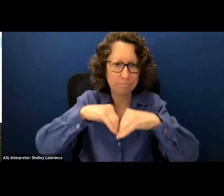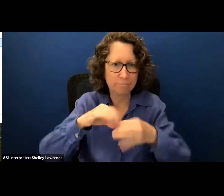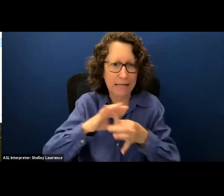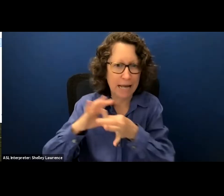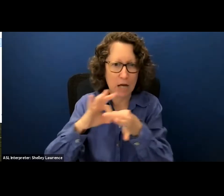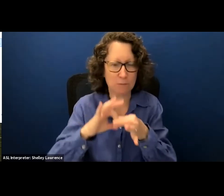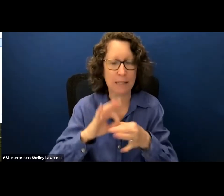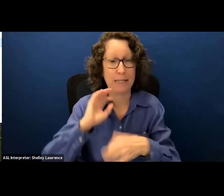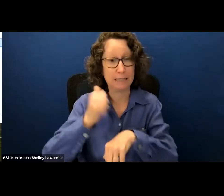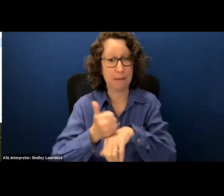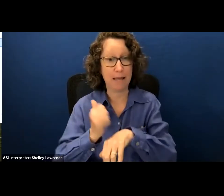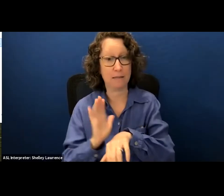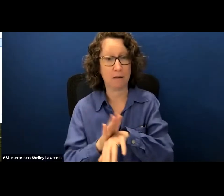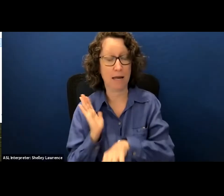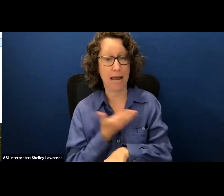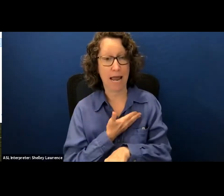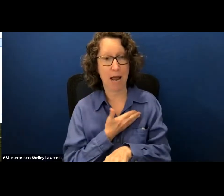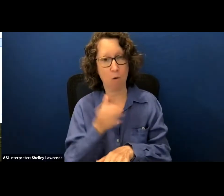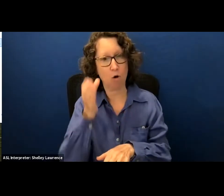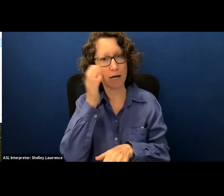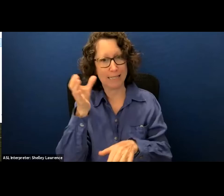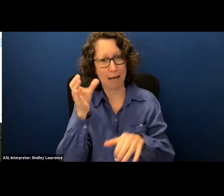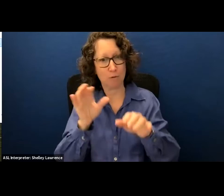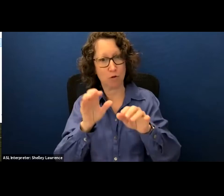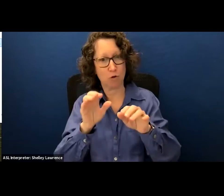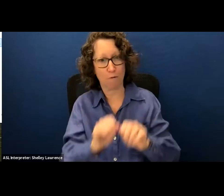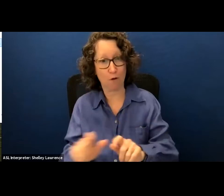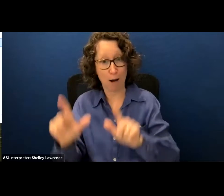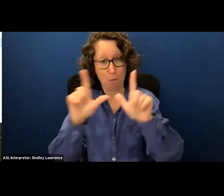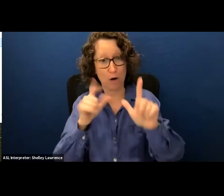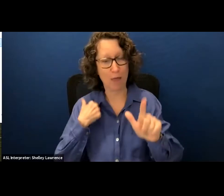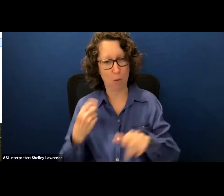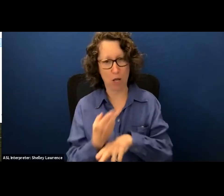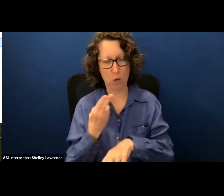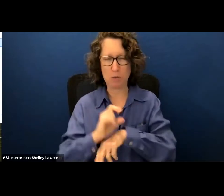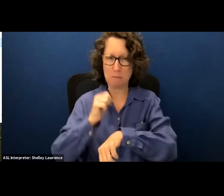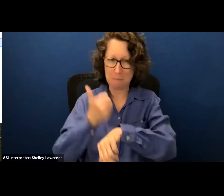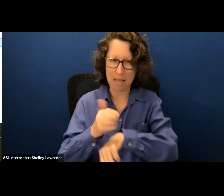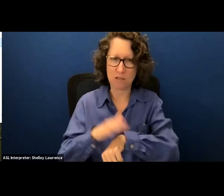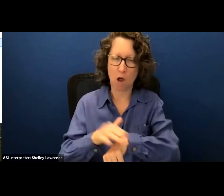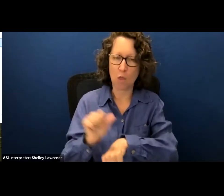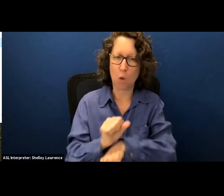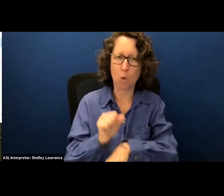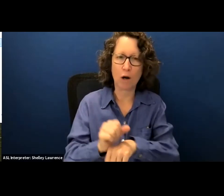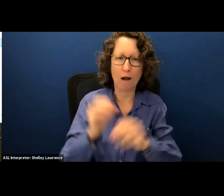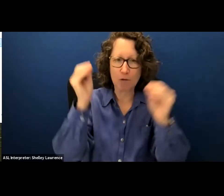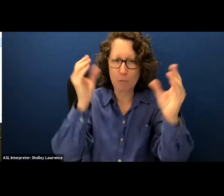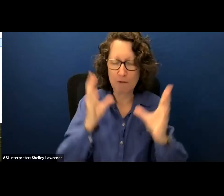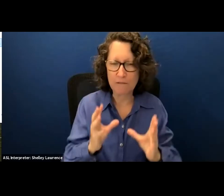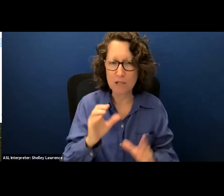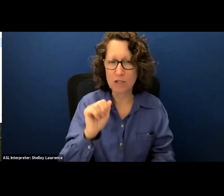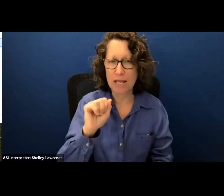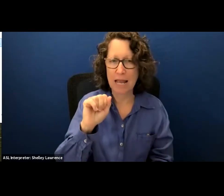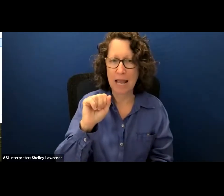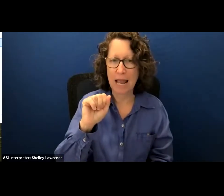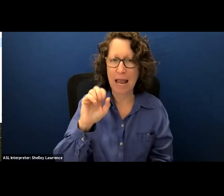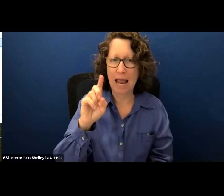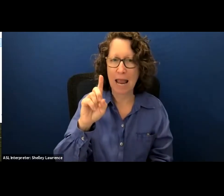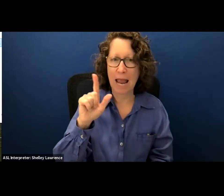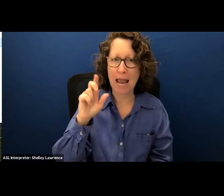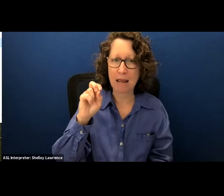it's based on our conceptual framework that we use is based on the work of Professors Edelman and Taylor